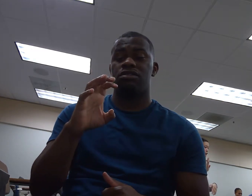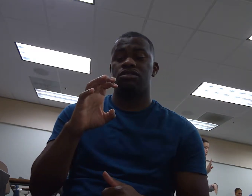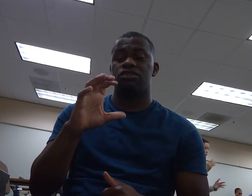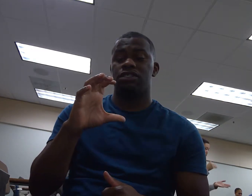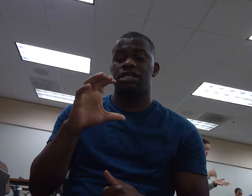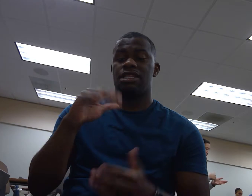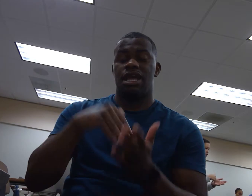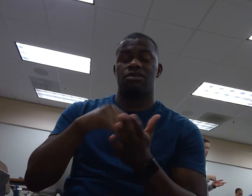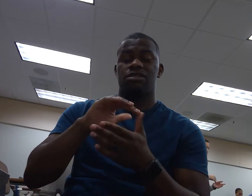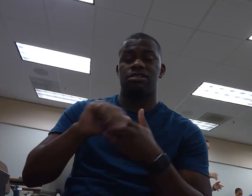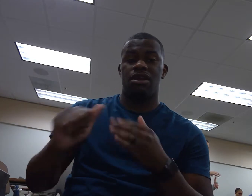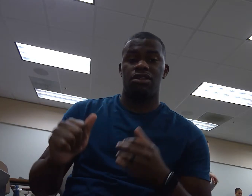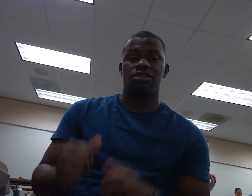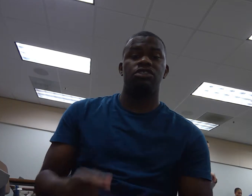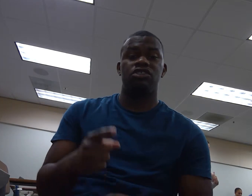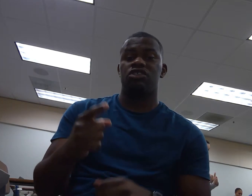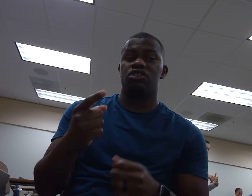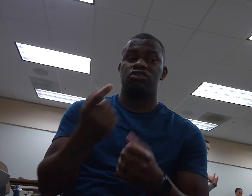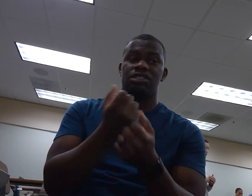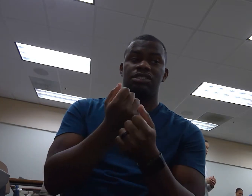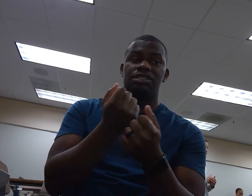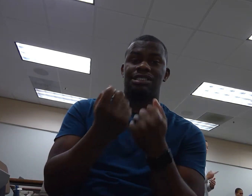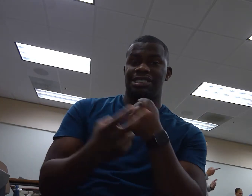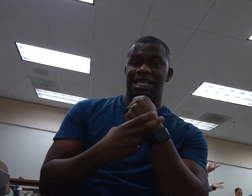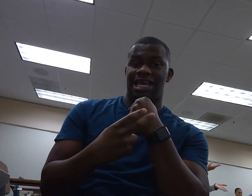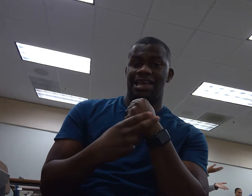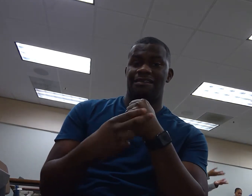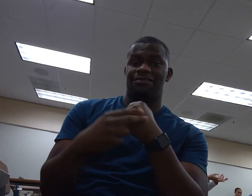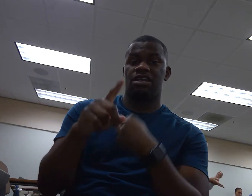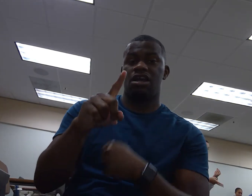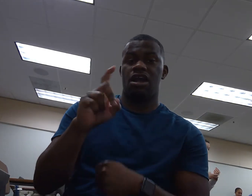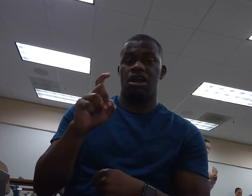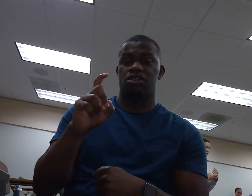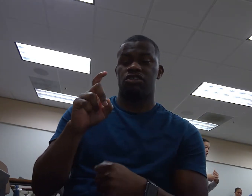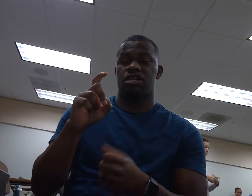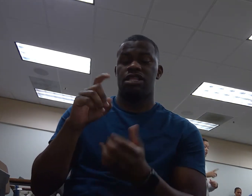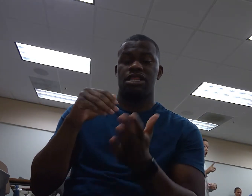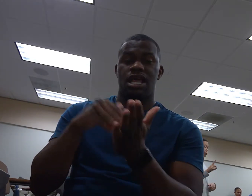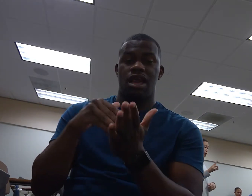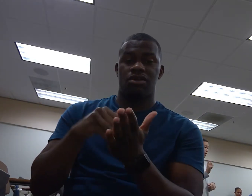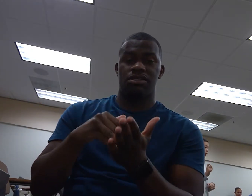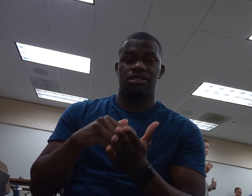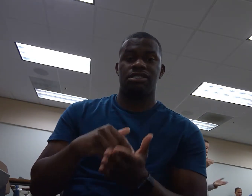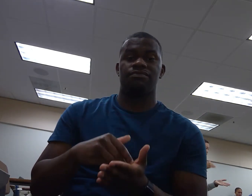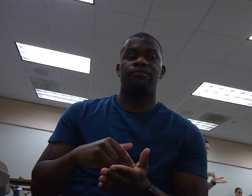saved $100,000 for your down payment. $100,000 down